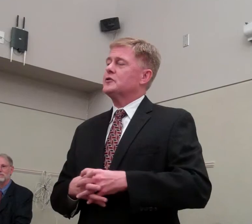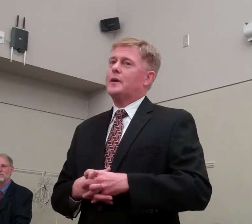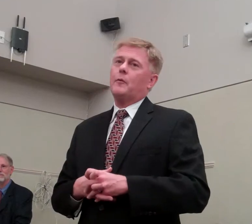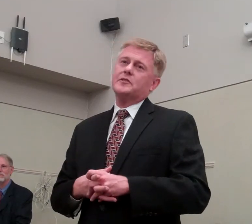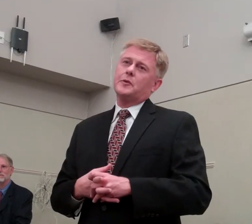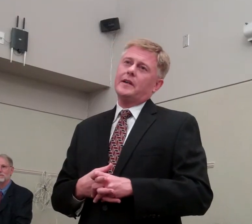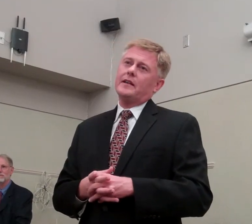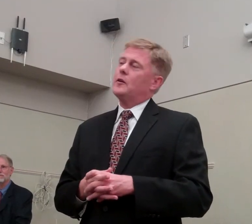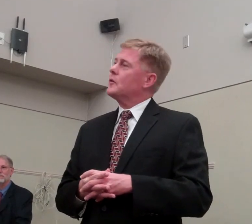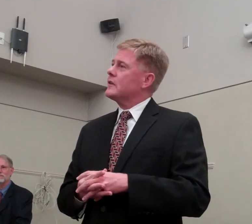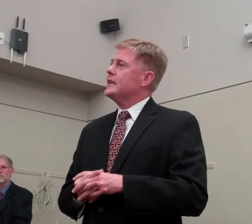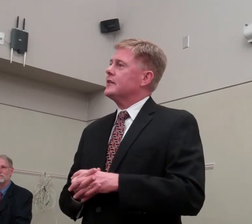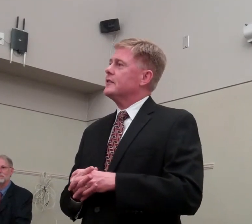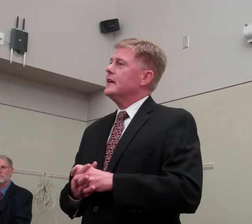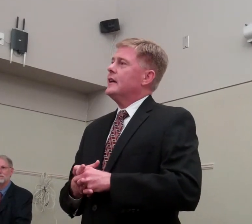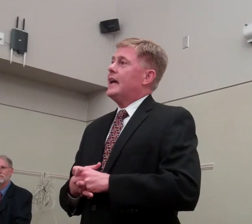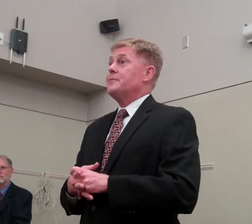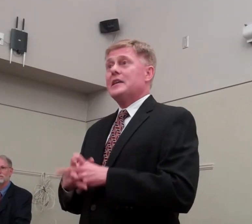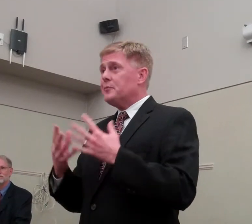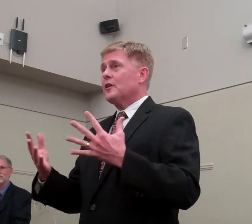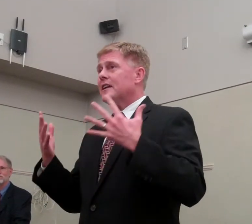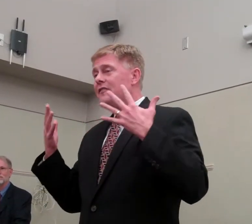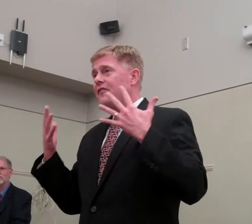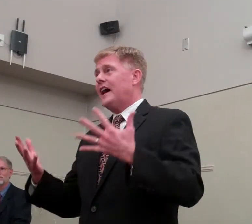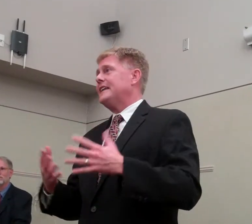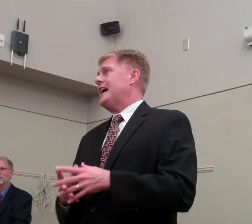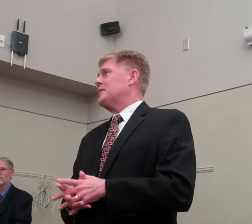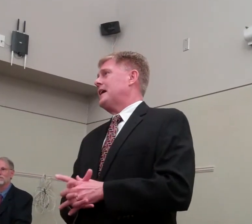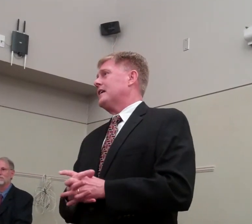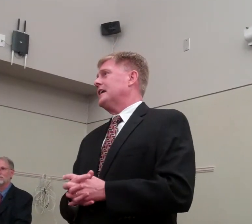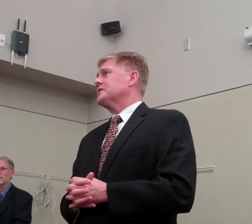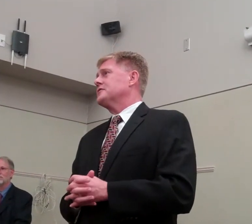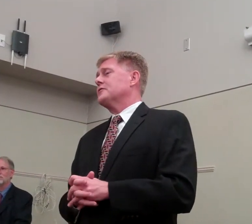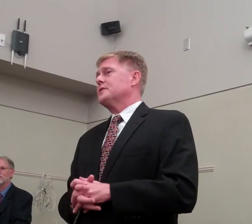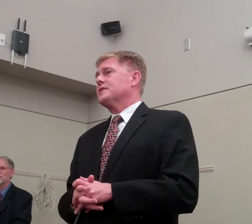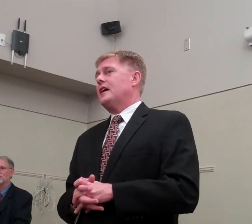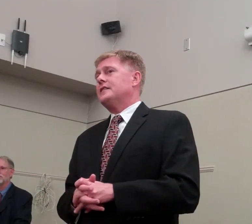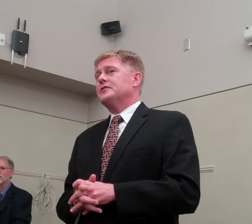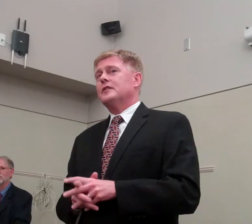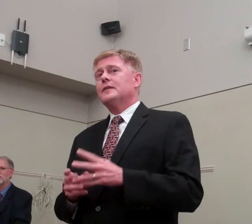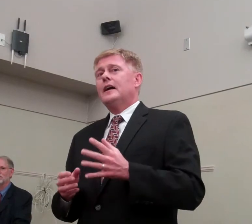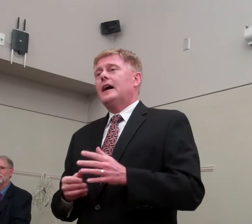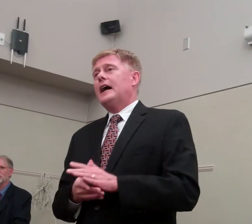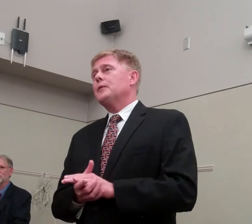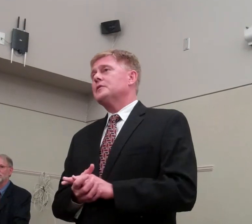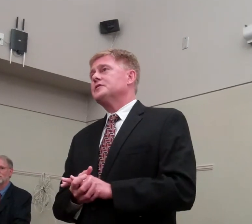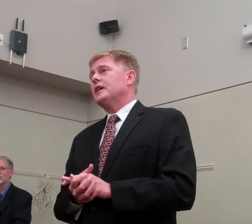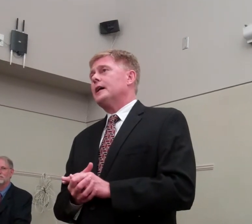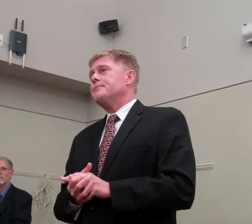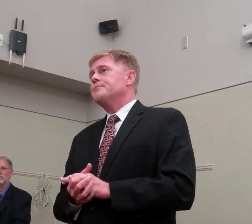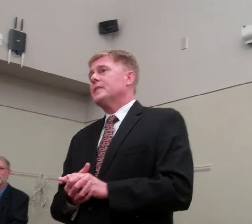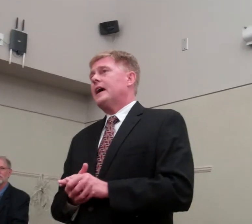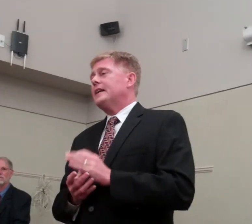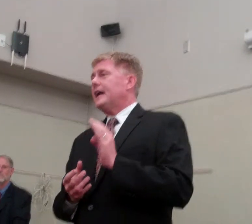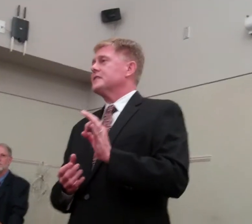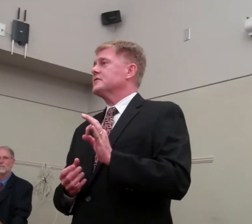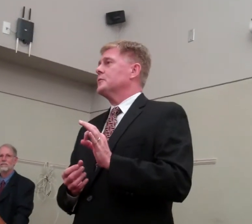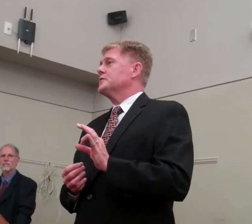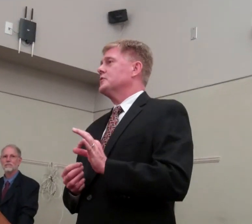about what's going on locally here. And people find out about elections from the signs. You know, I was, I knocked on someone's